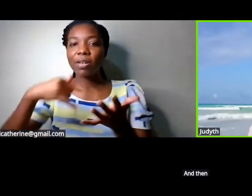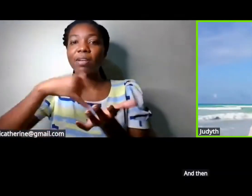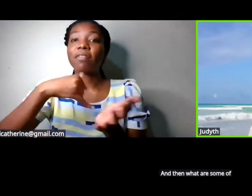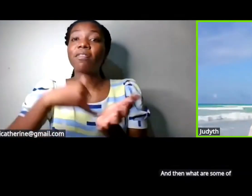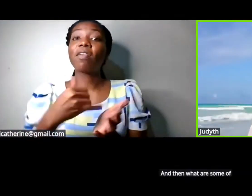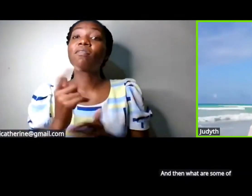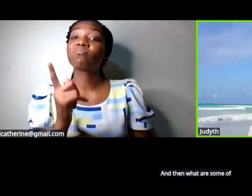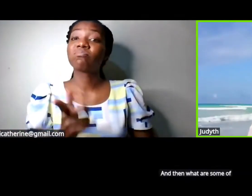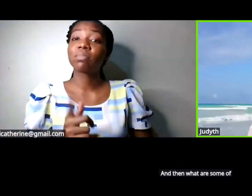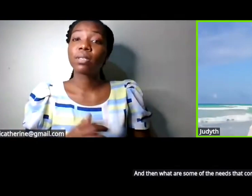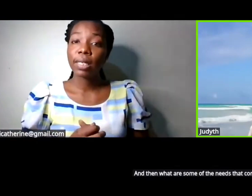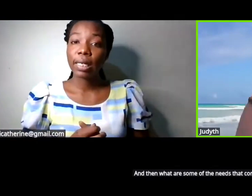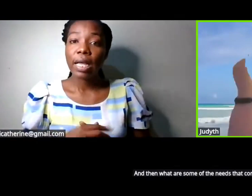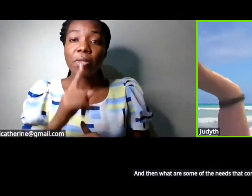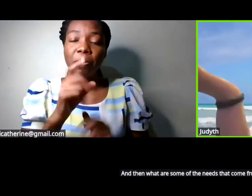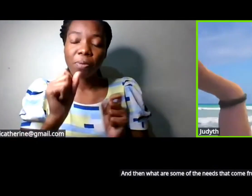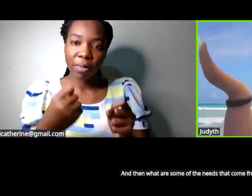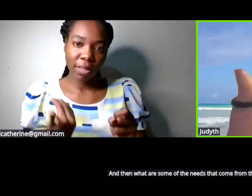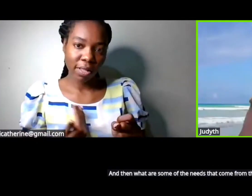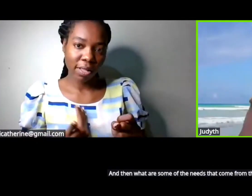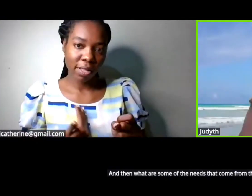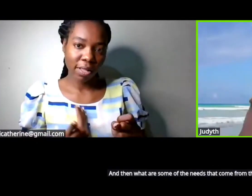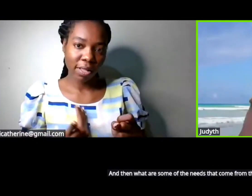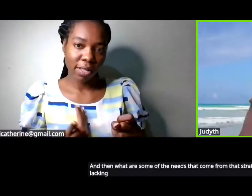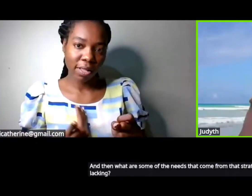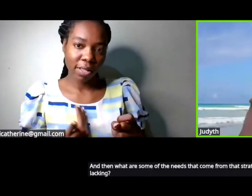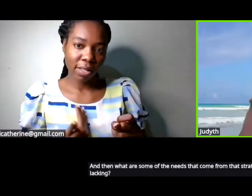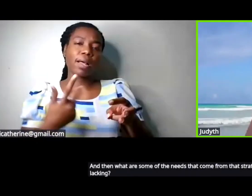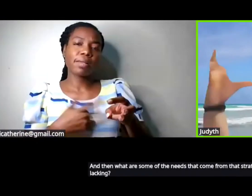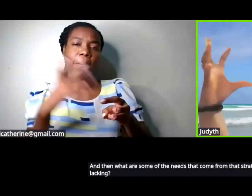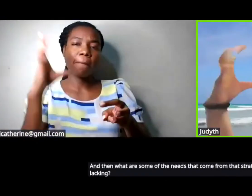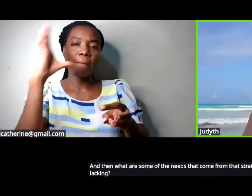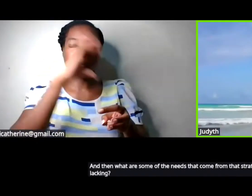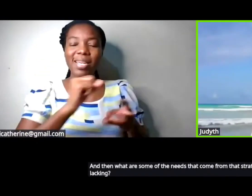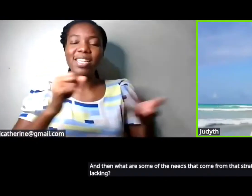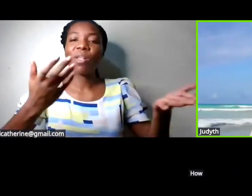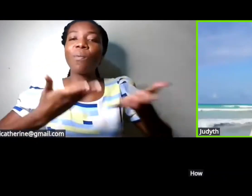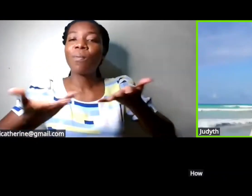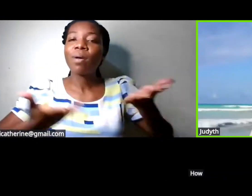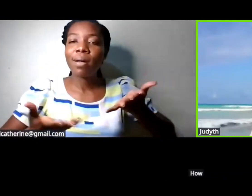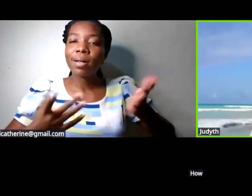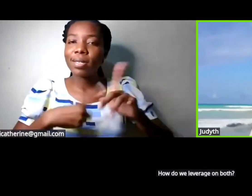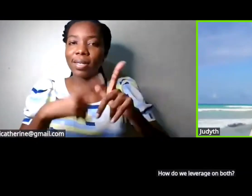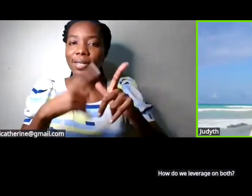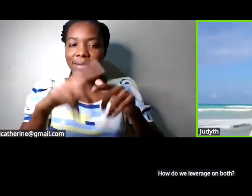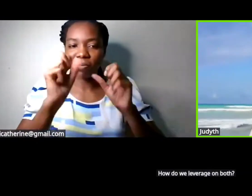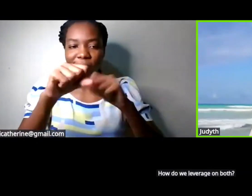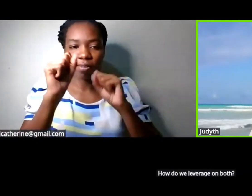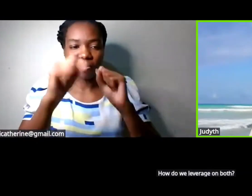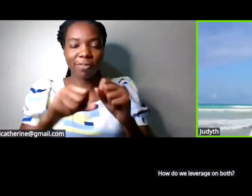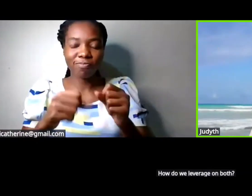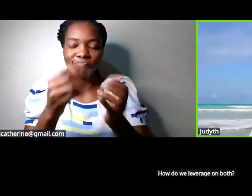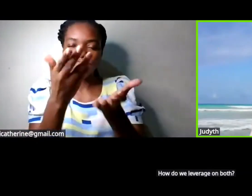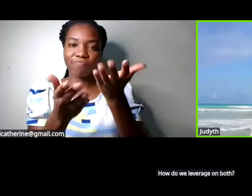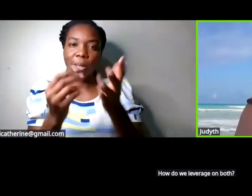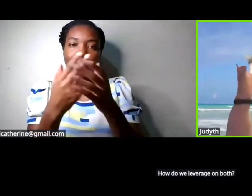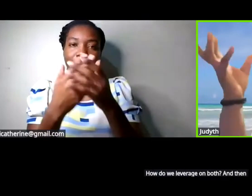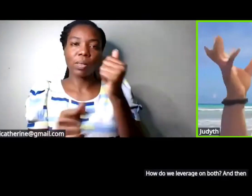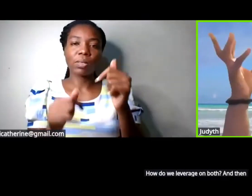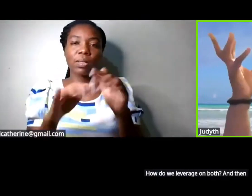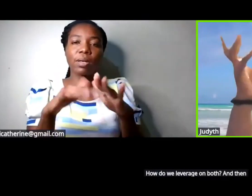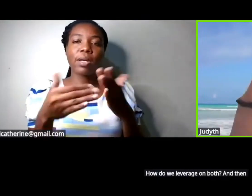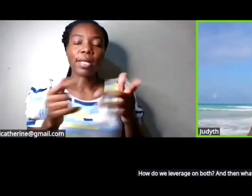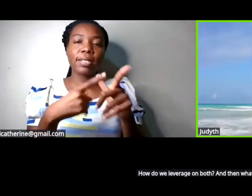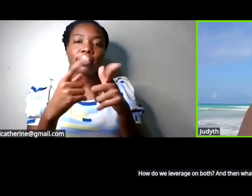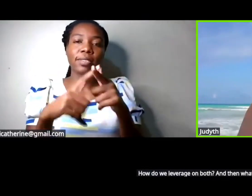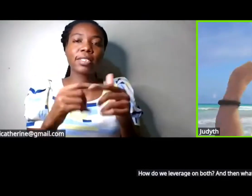come from that strategy? Where are we lacking? Where do how do we leverage on both? And then what is